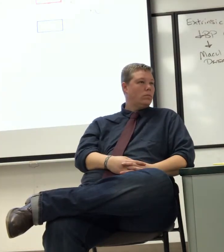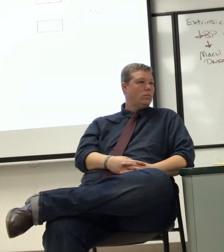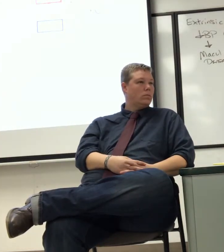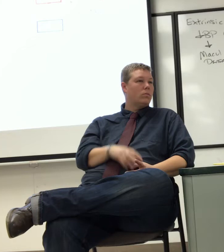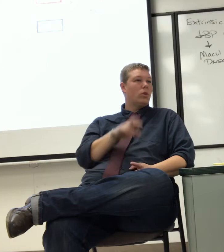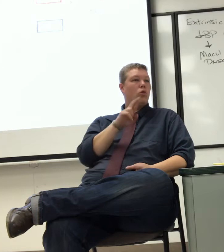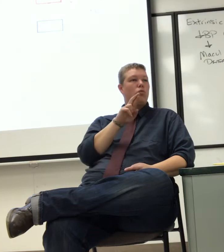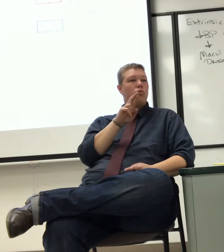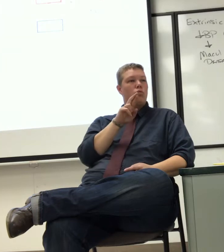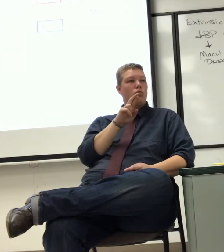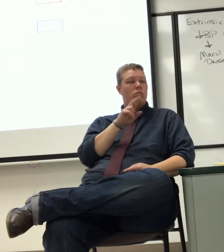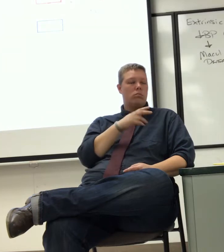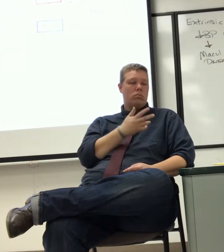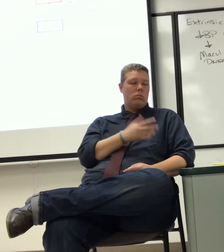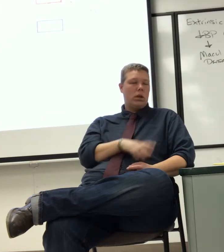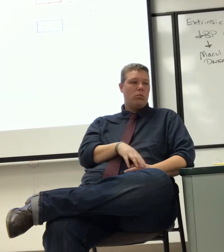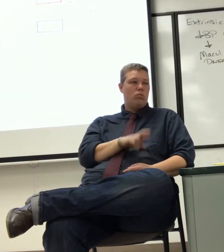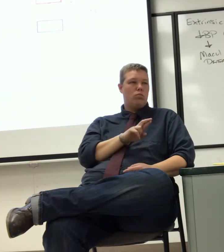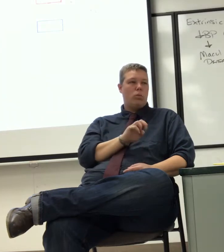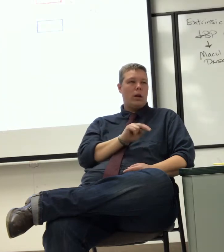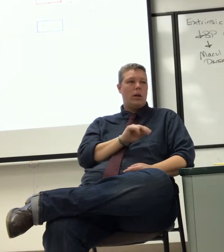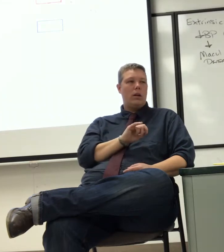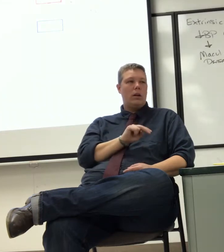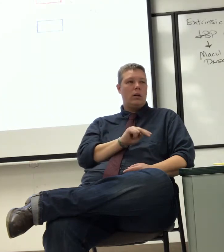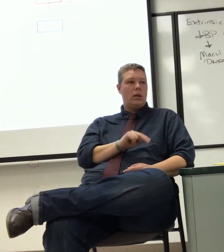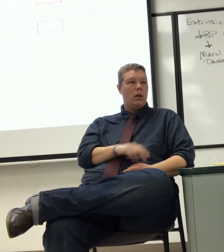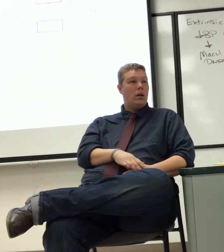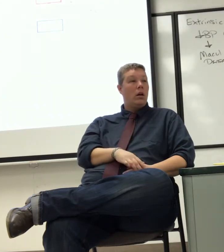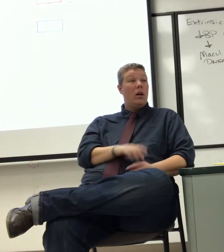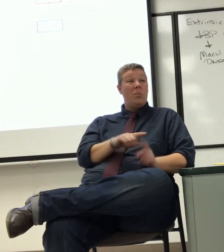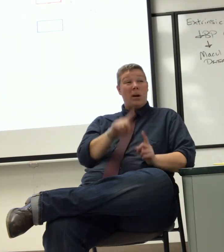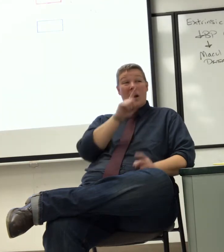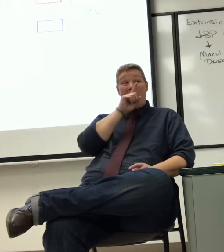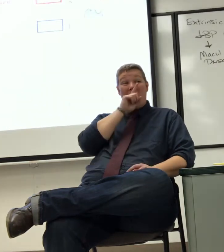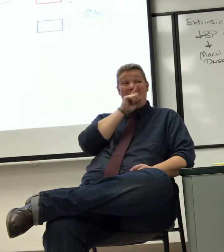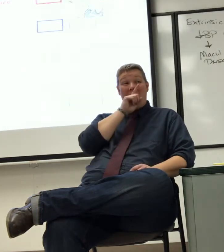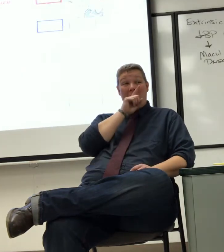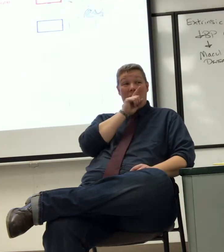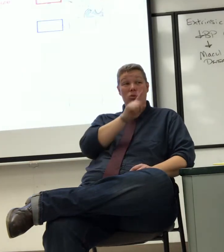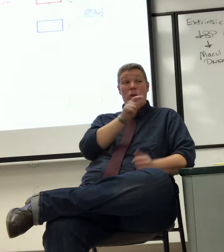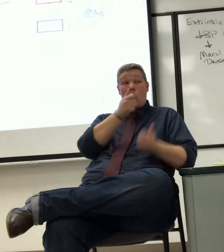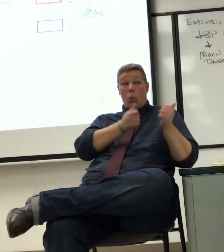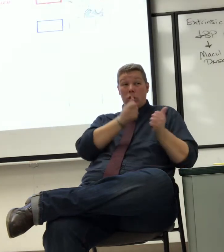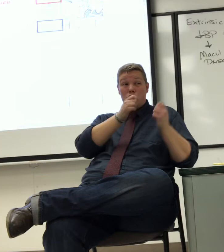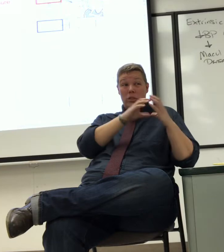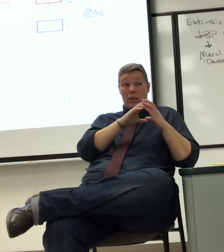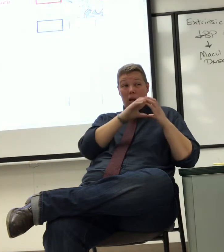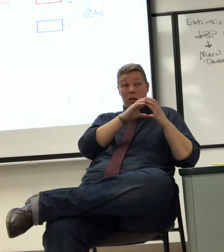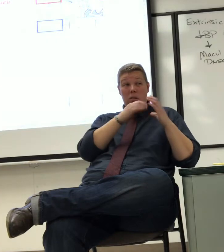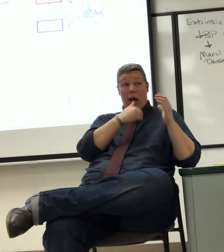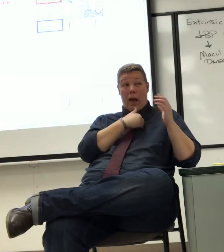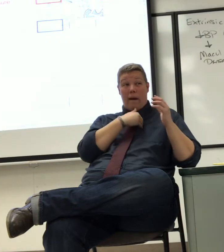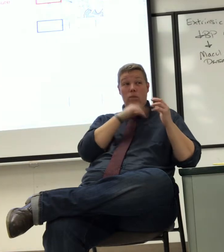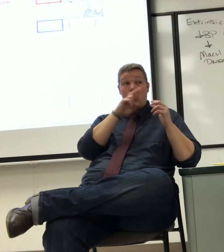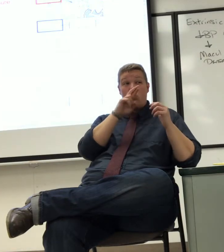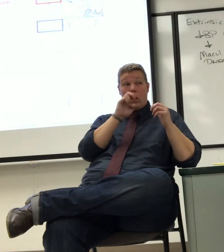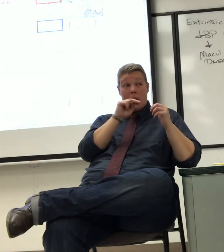Renin release is what I'm writing here. But actually, which cells actually have them to